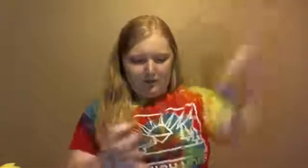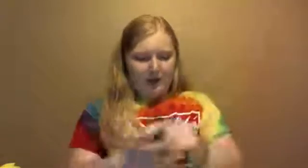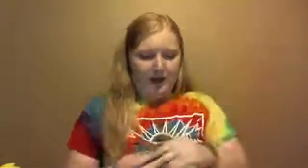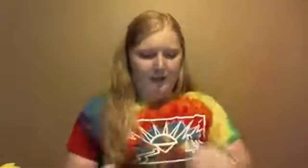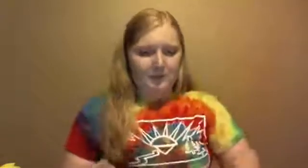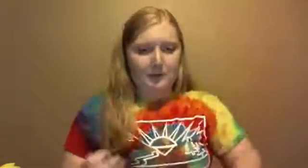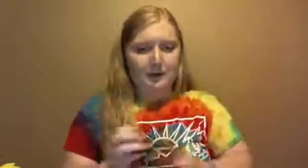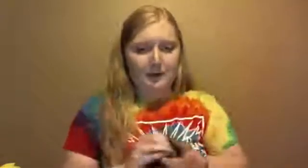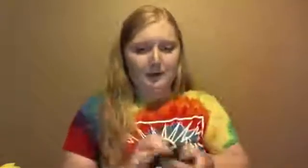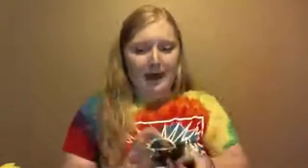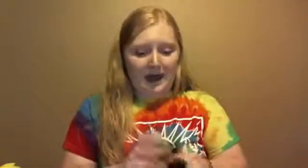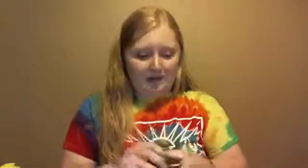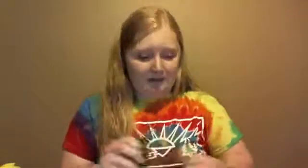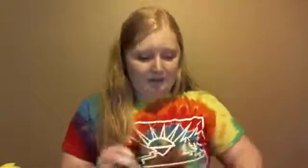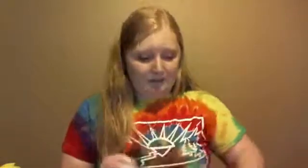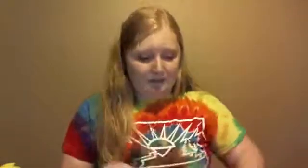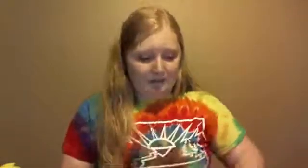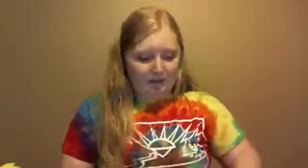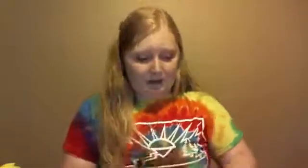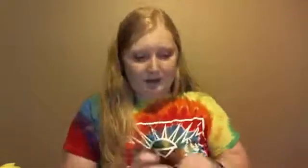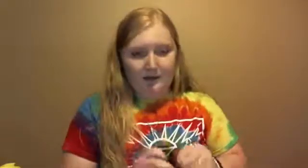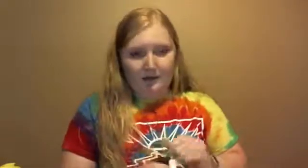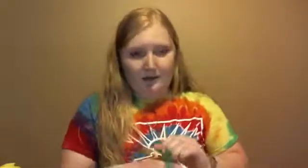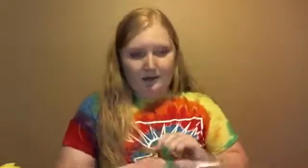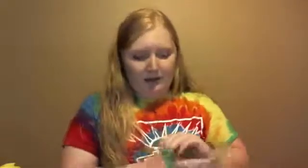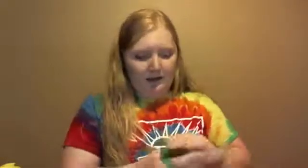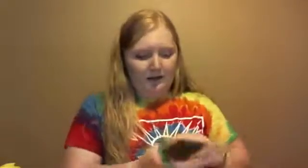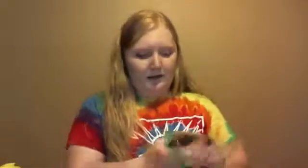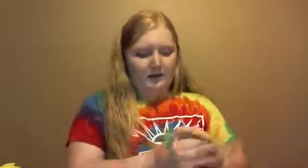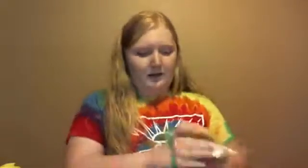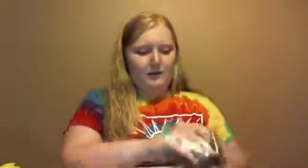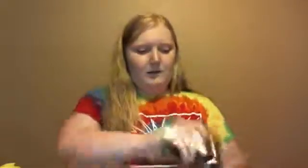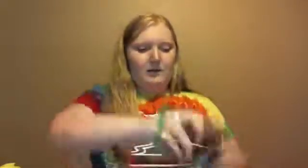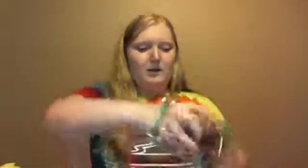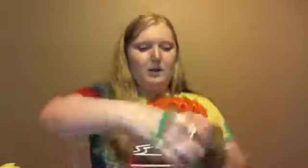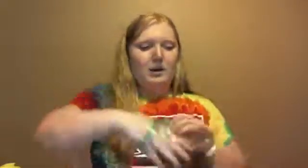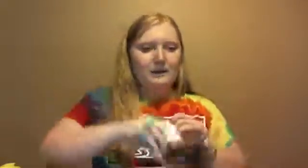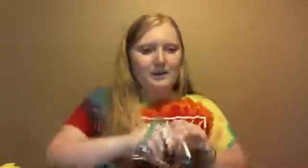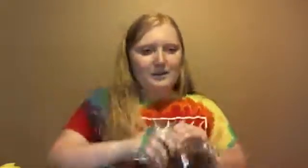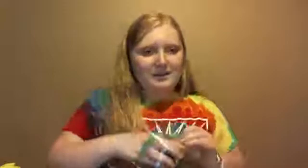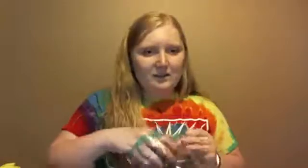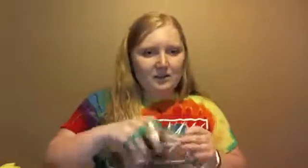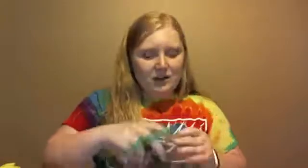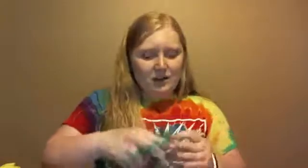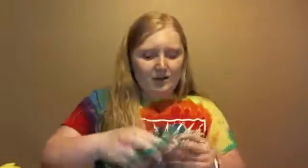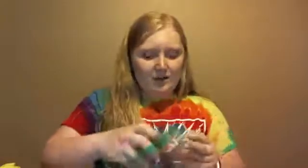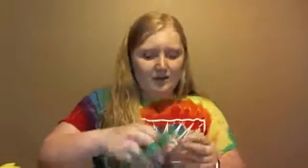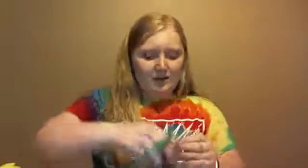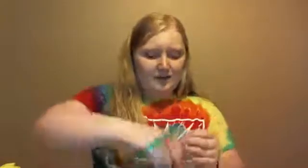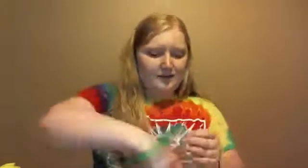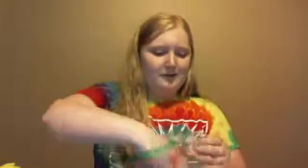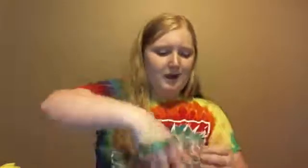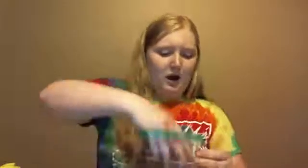Okay, I'm going to put it in a bag and see what it feels like inside the bag. Wonder if it'll be squishy or if it'll be soft.